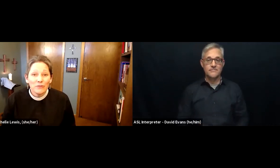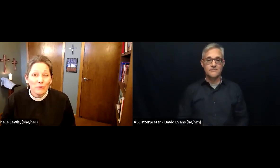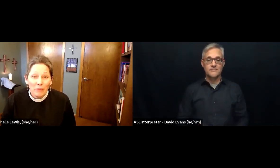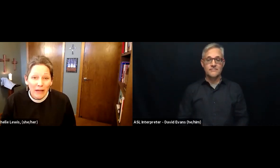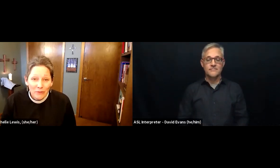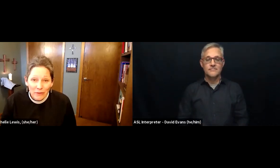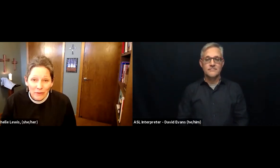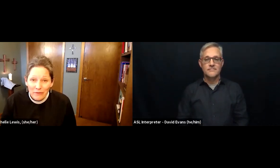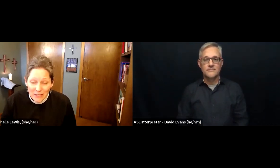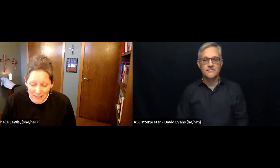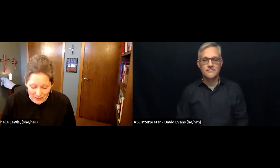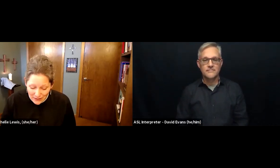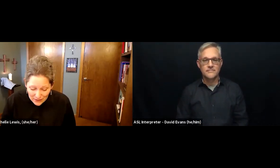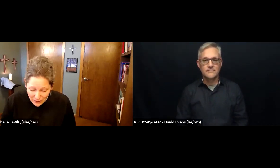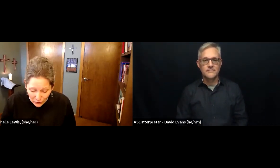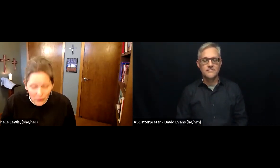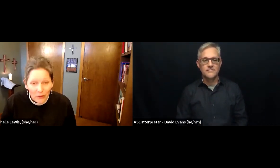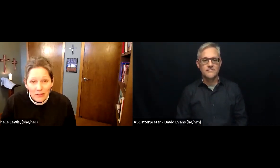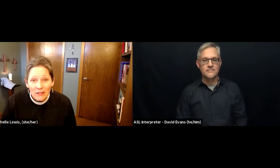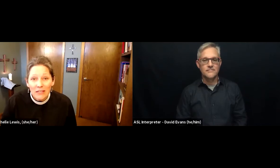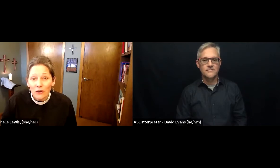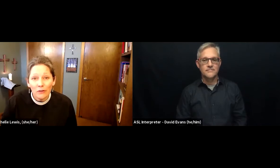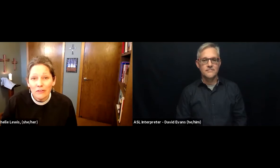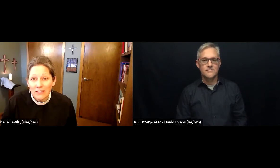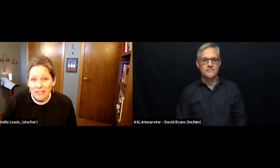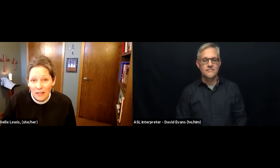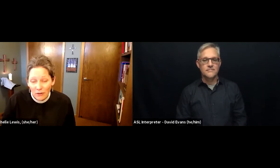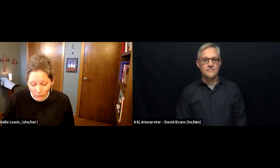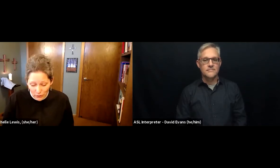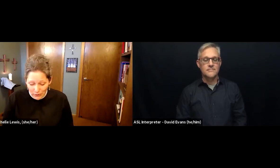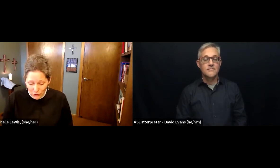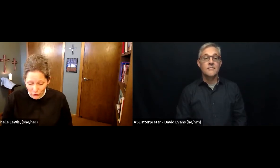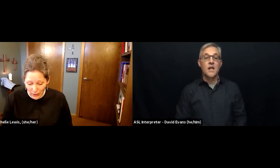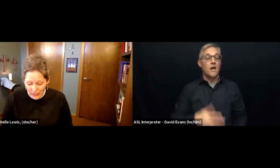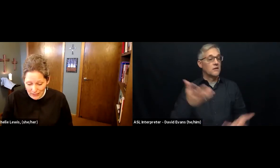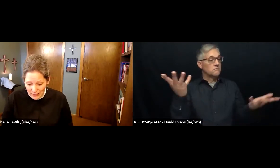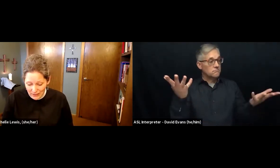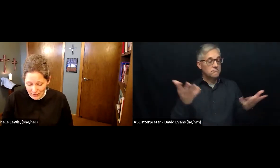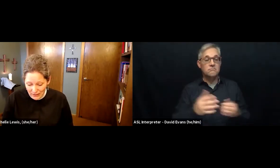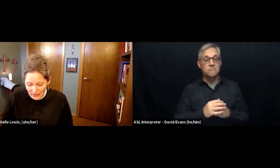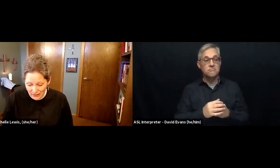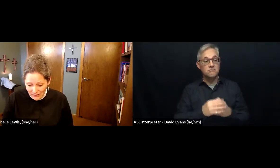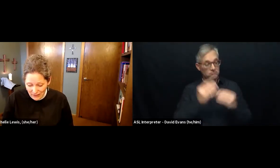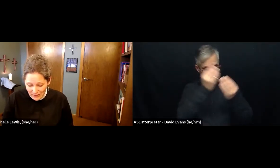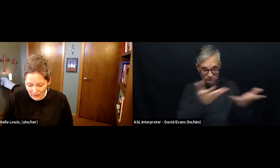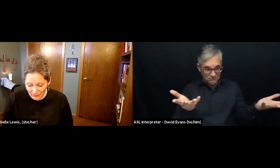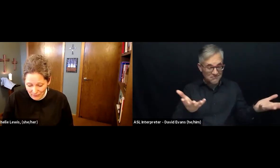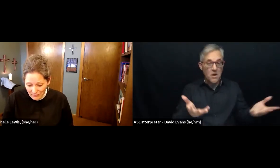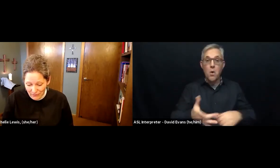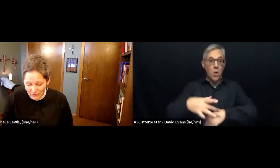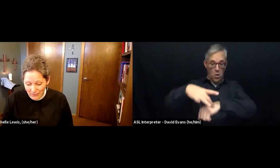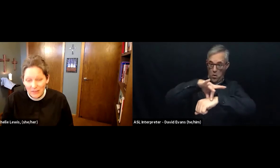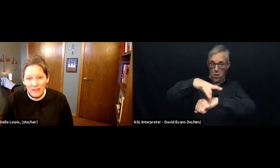And to remind you of this, The earth itself will rejoice.